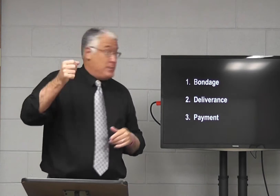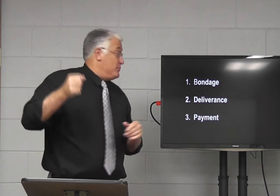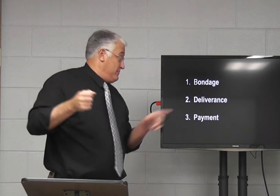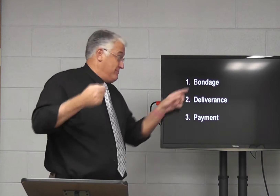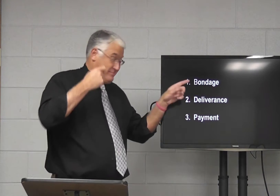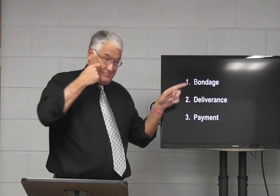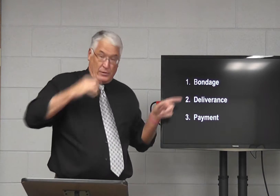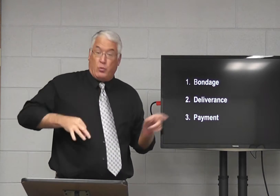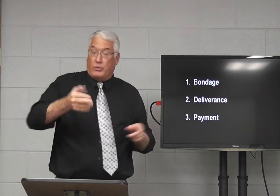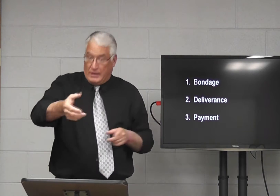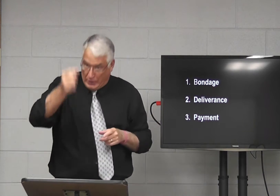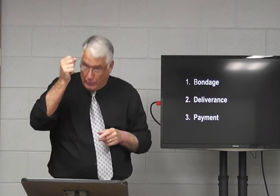Now, redemption,